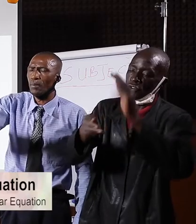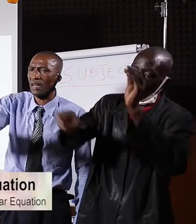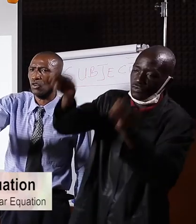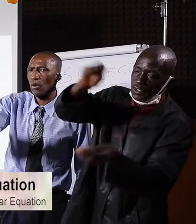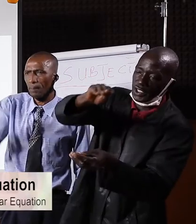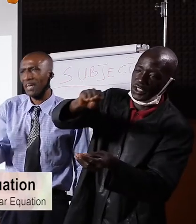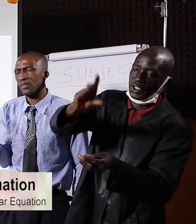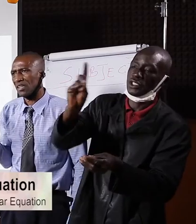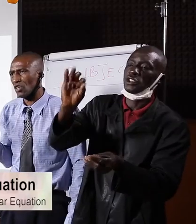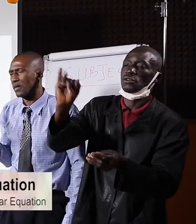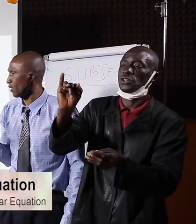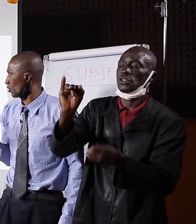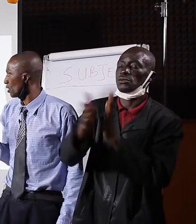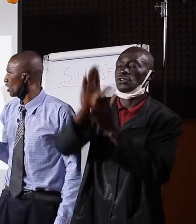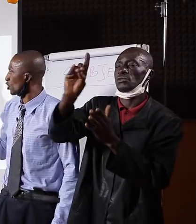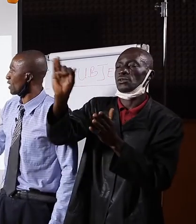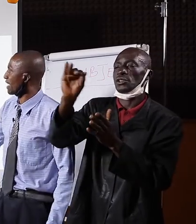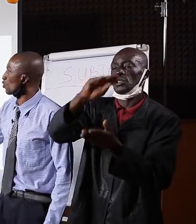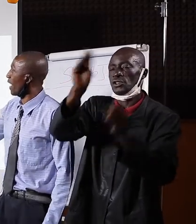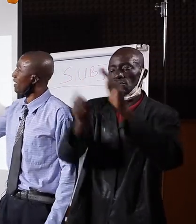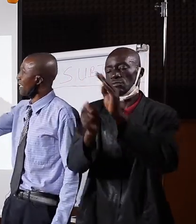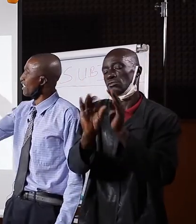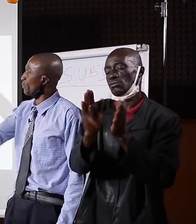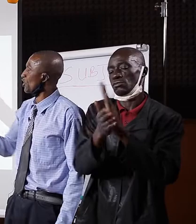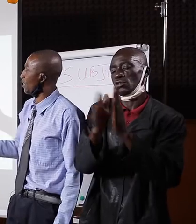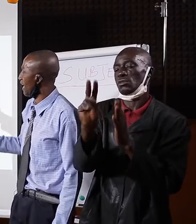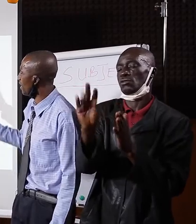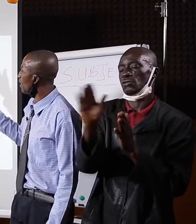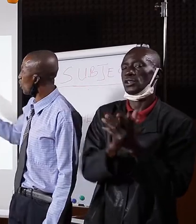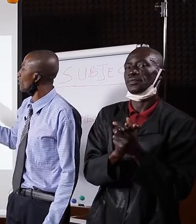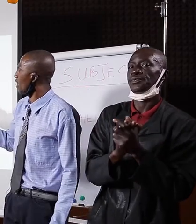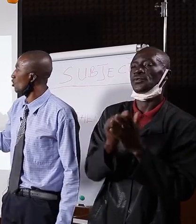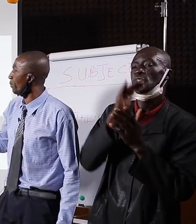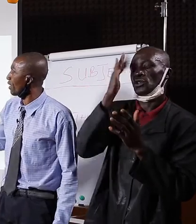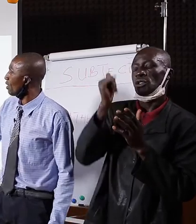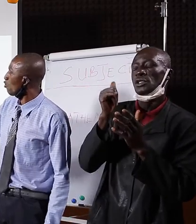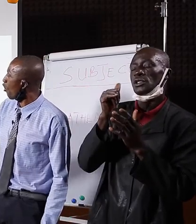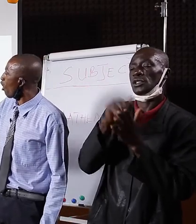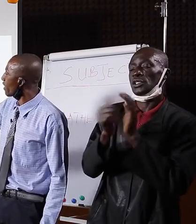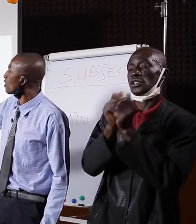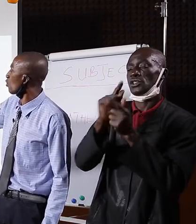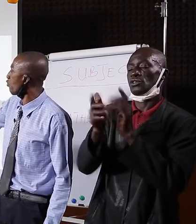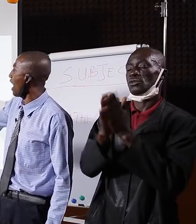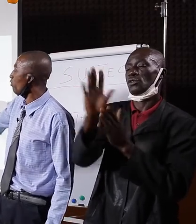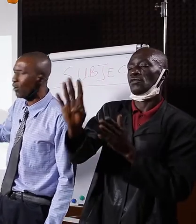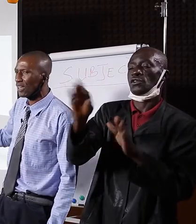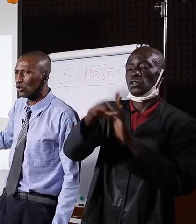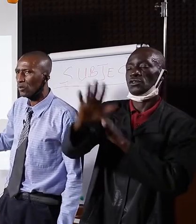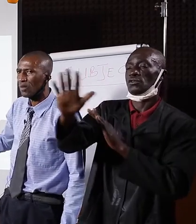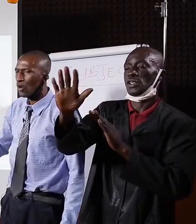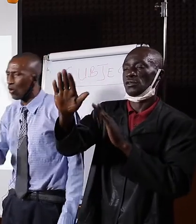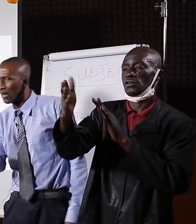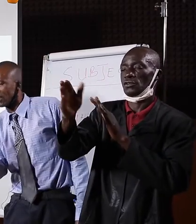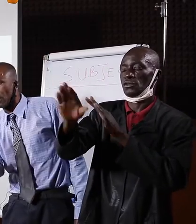the numerator becomes the denominator. So that is why that expression there turns out to be 4 into 5 over